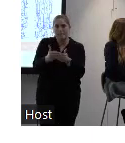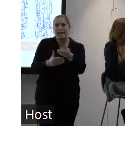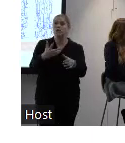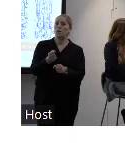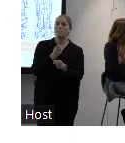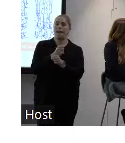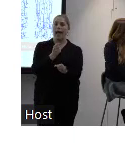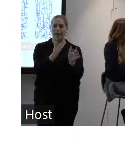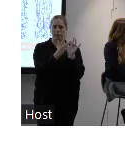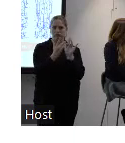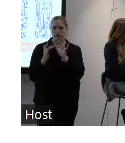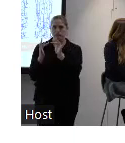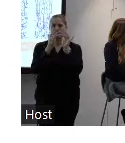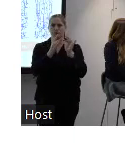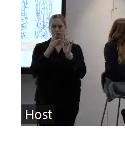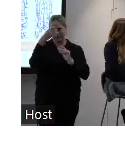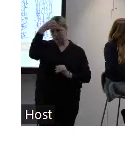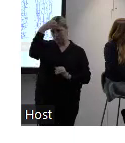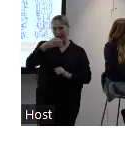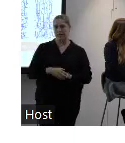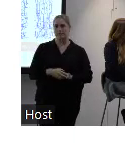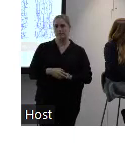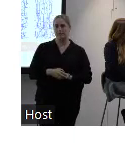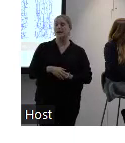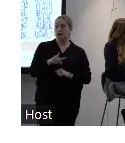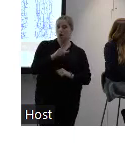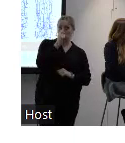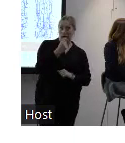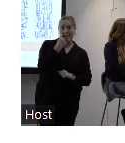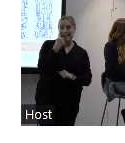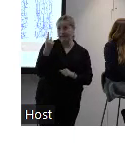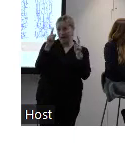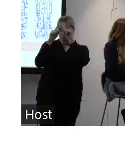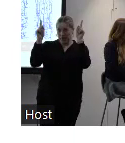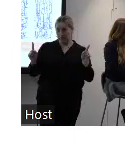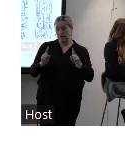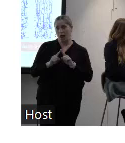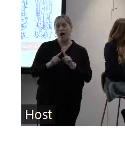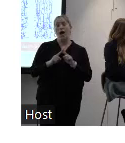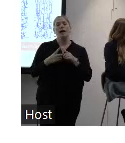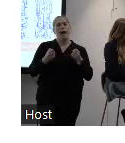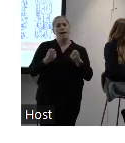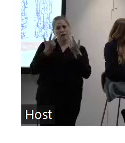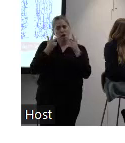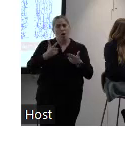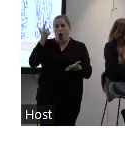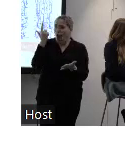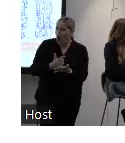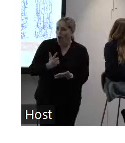The other thing to appreciate about this slide is the sheer amount of development that's happening so quickly when we're